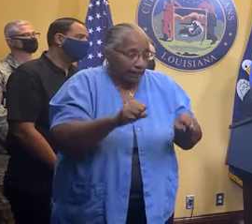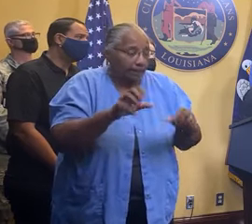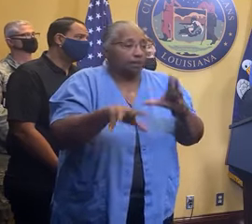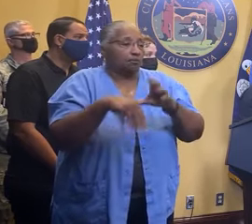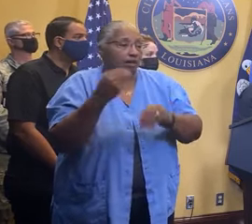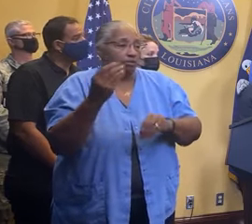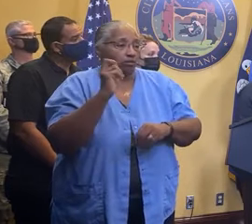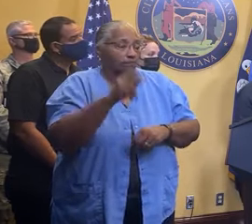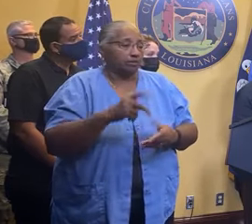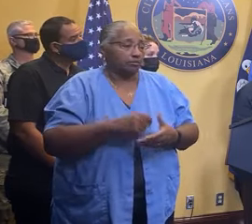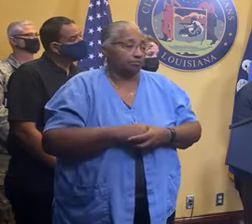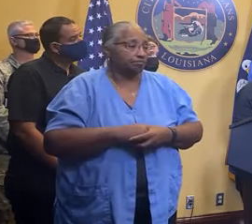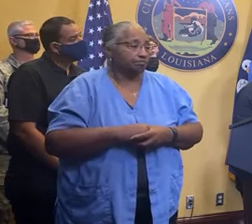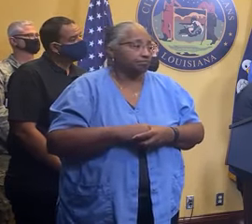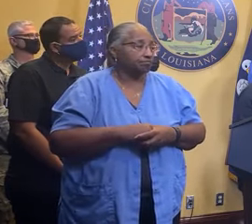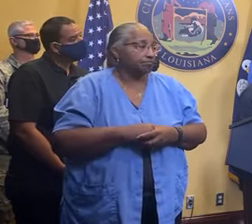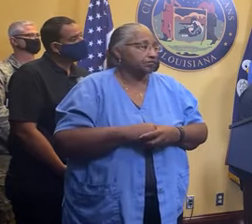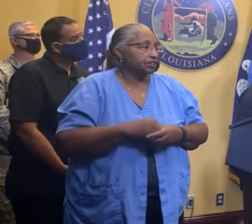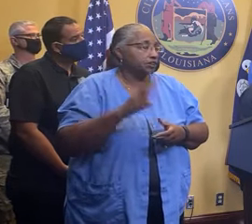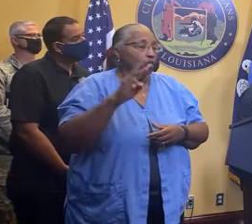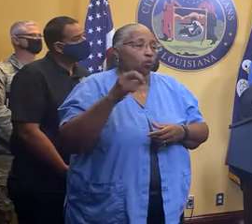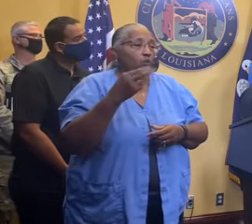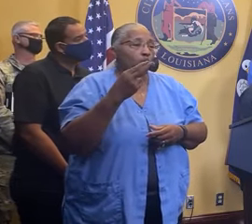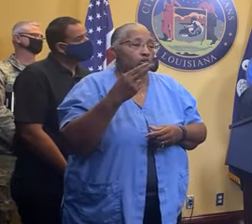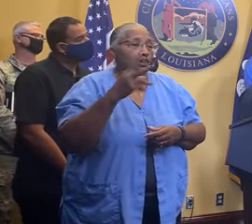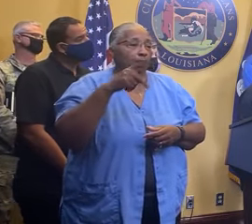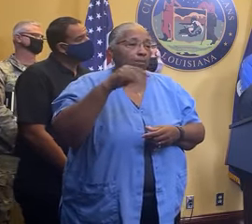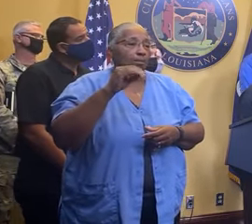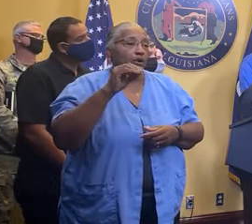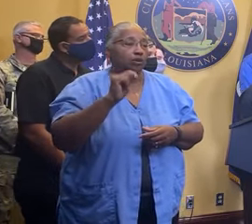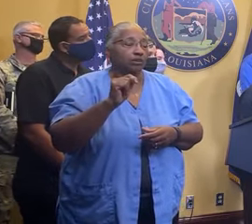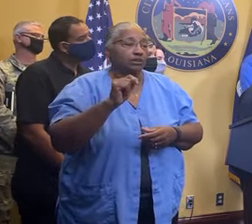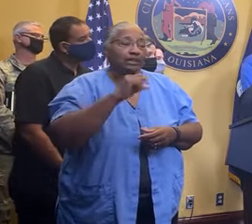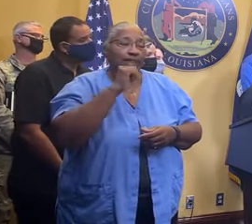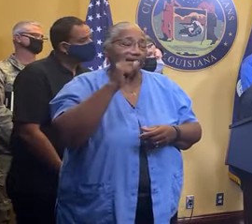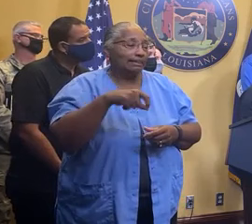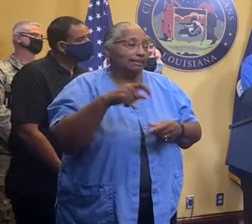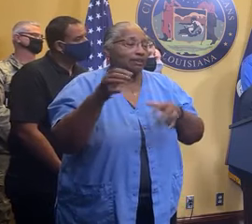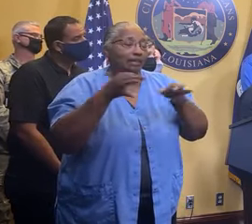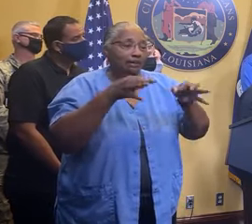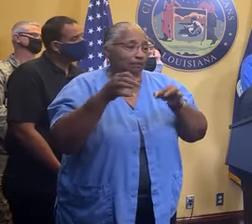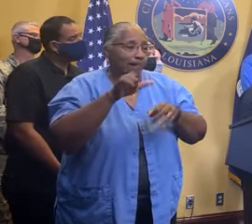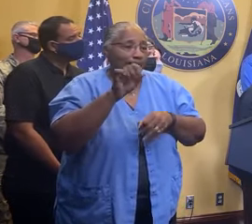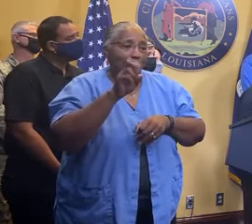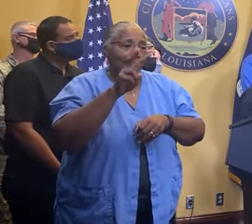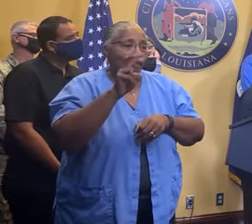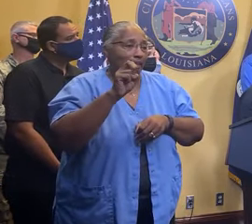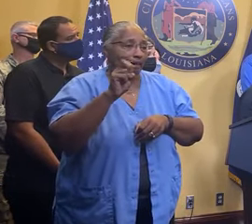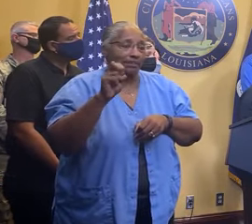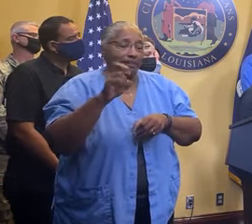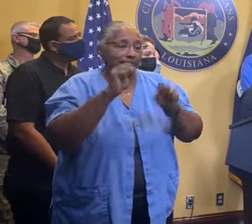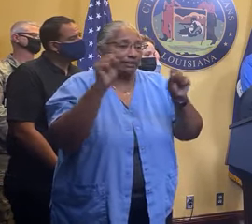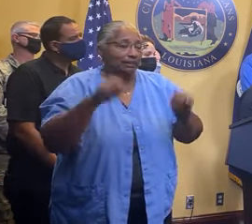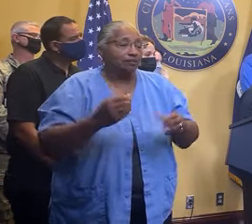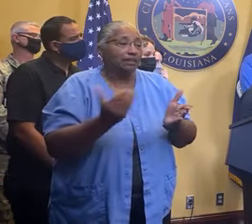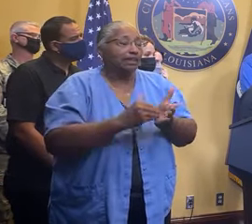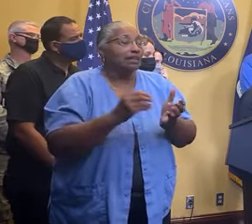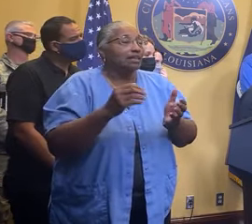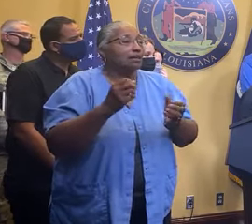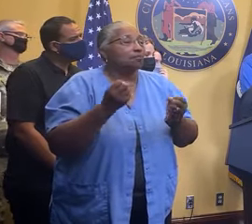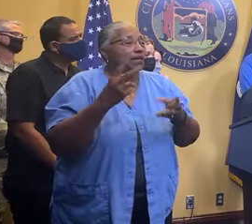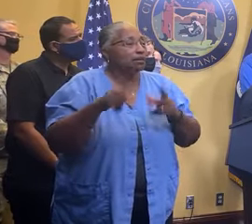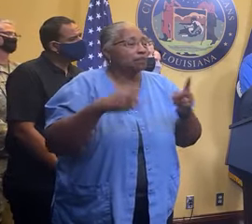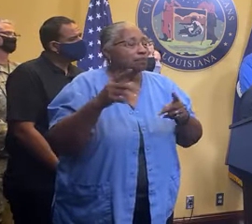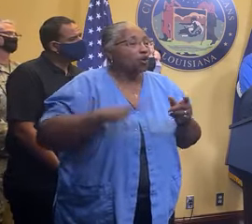Next question, Tim Craig, Washington Post. Hi, thank you. And you don't need to explain the whole levee system again, but I think a lot around the country, a lot of people may